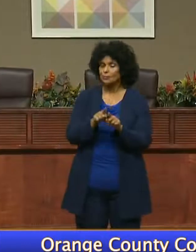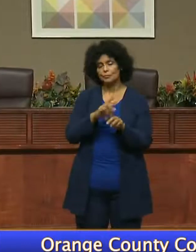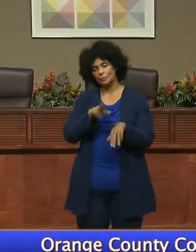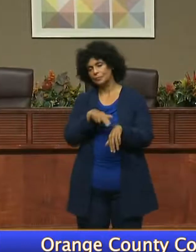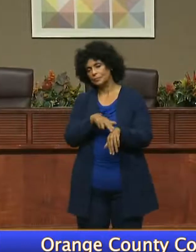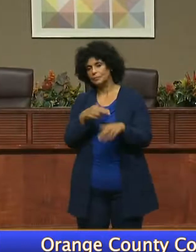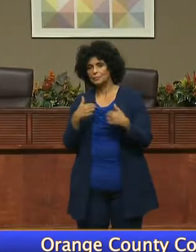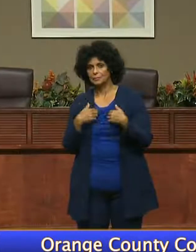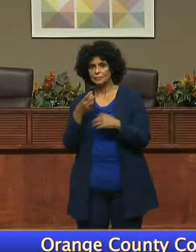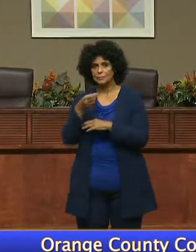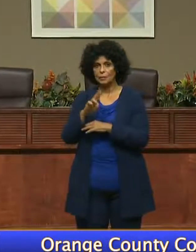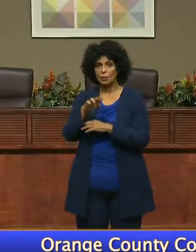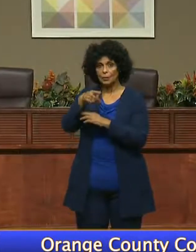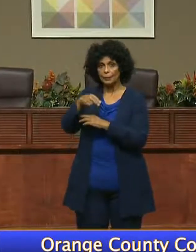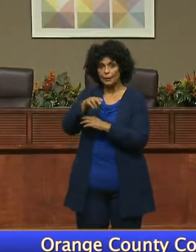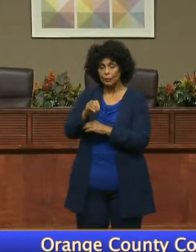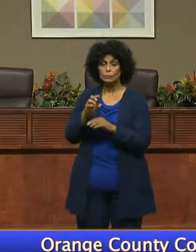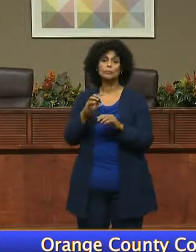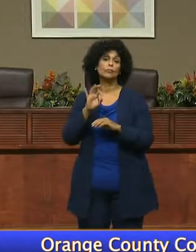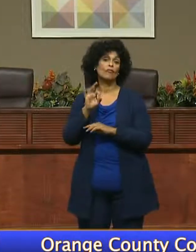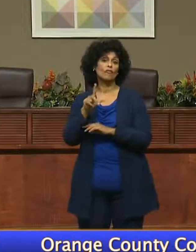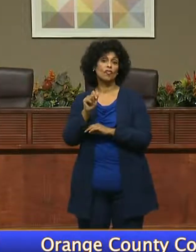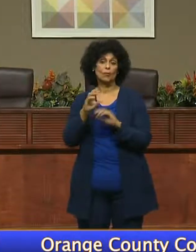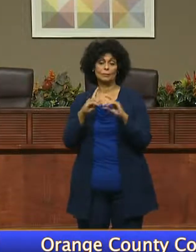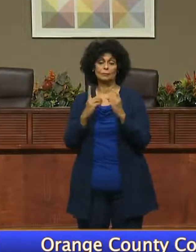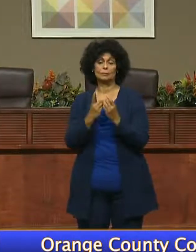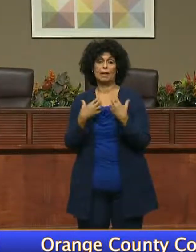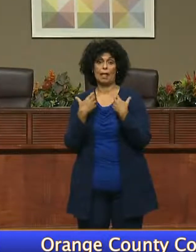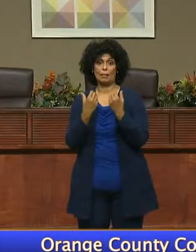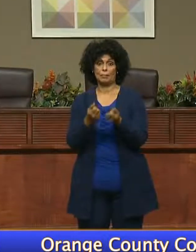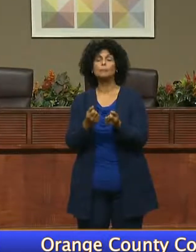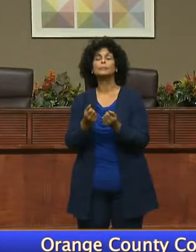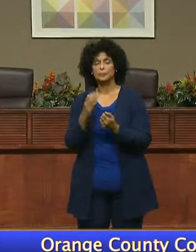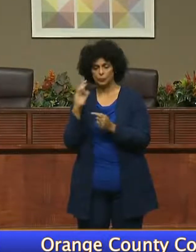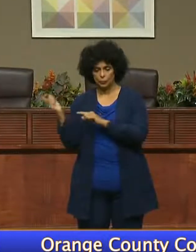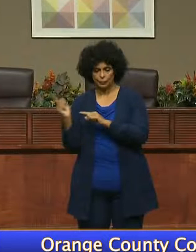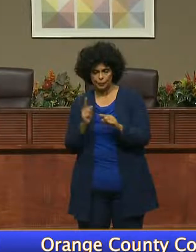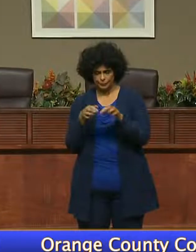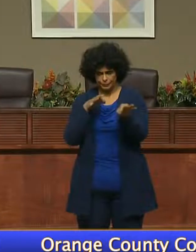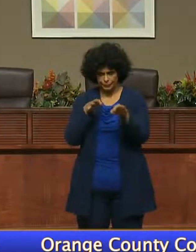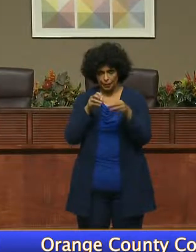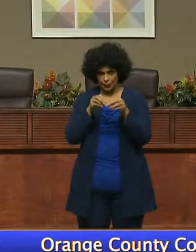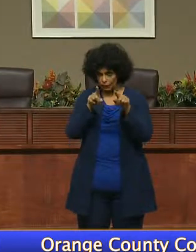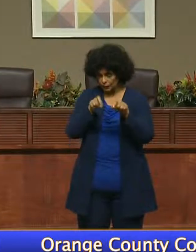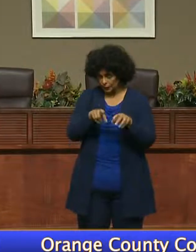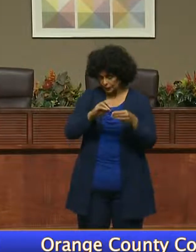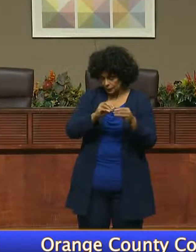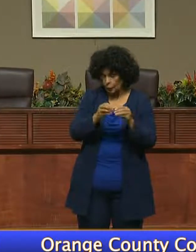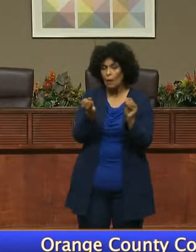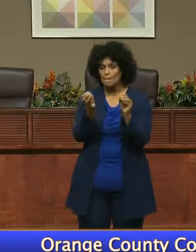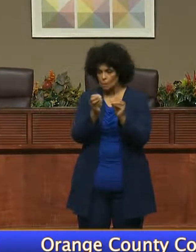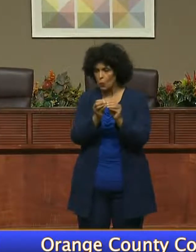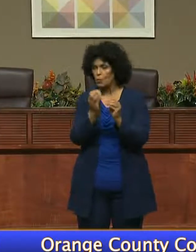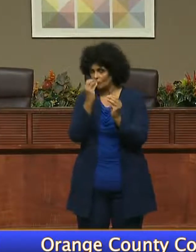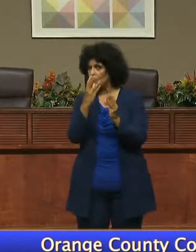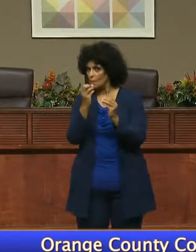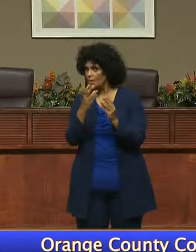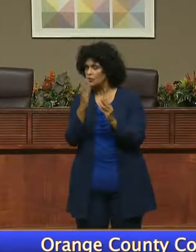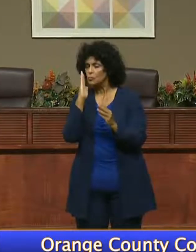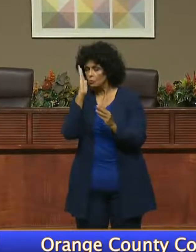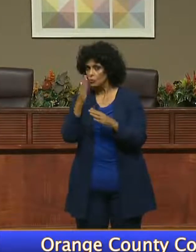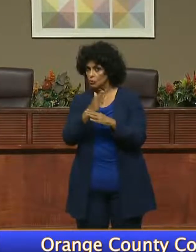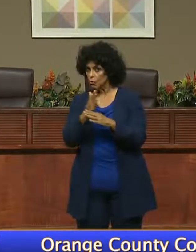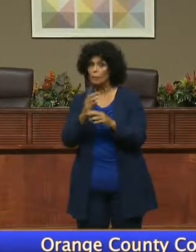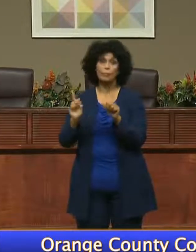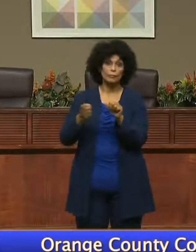County. He has information also on our increased testing numbers, and he will have other information to share as well. We start with Mayor